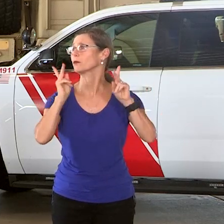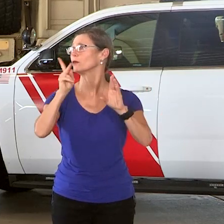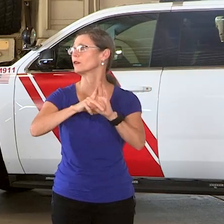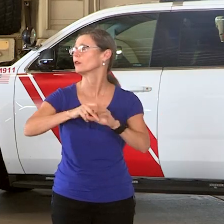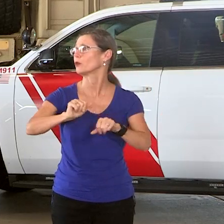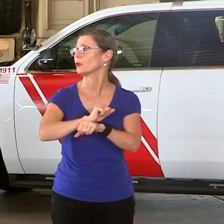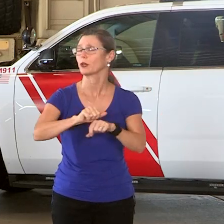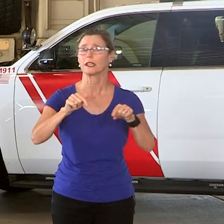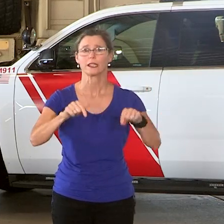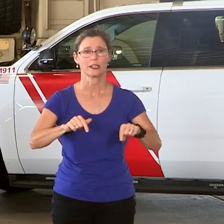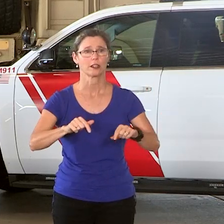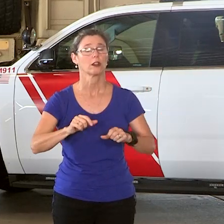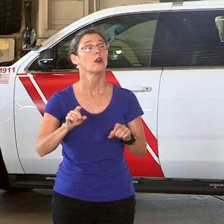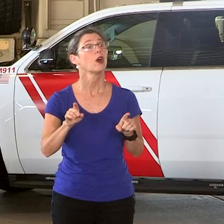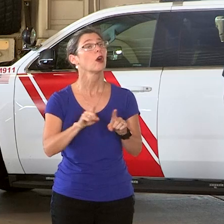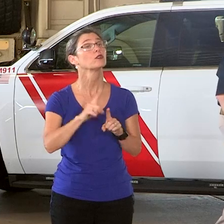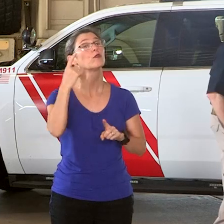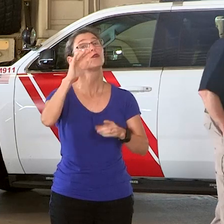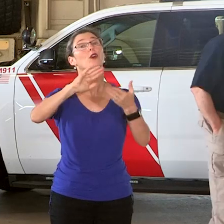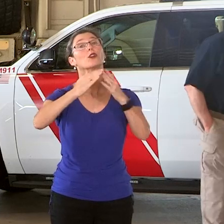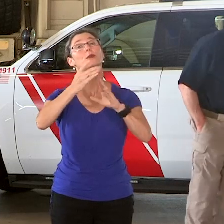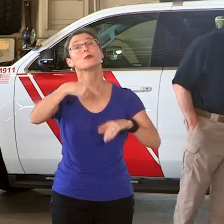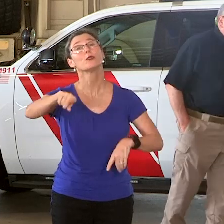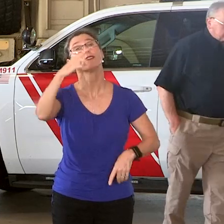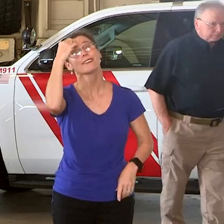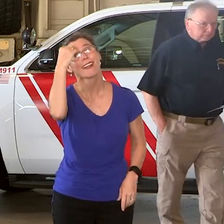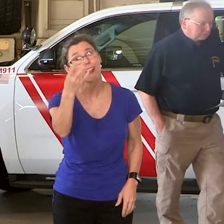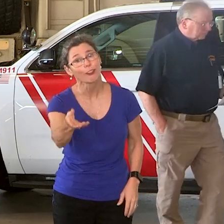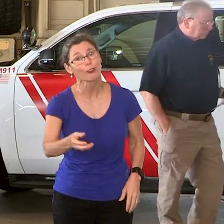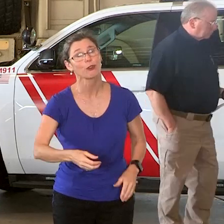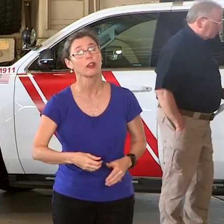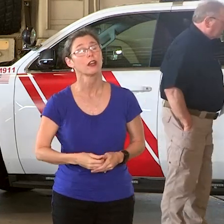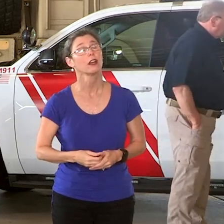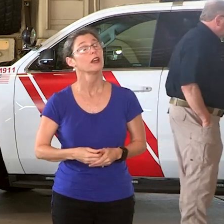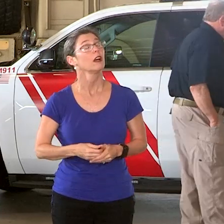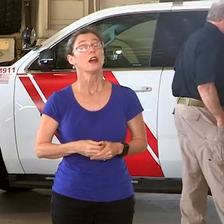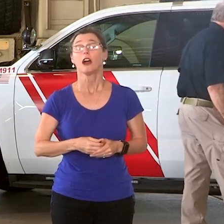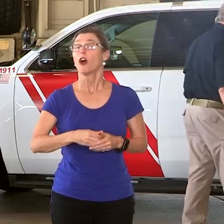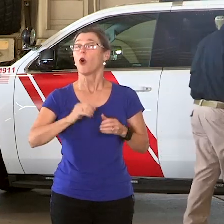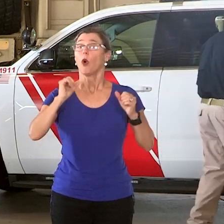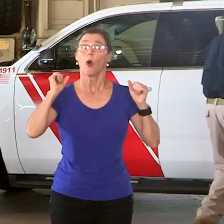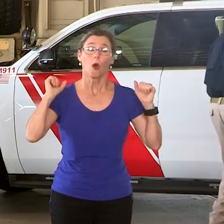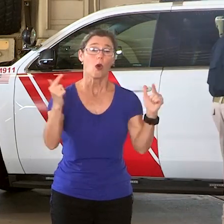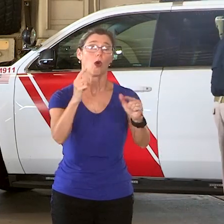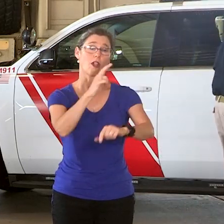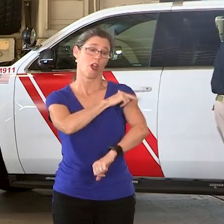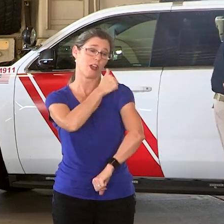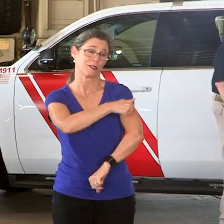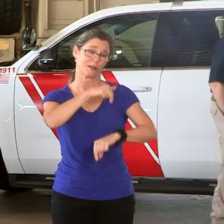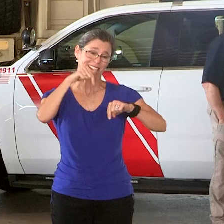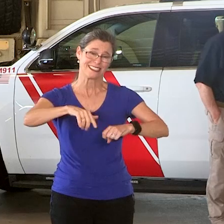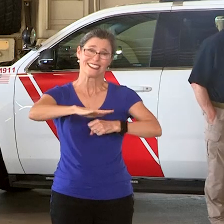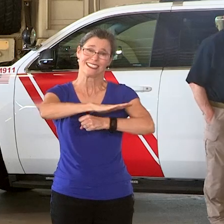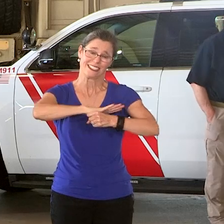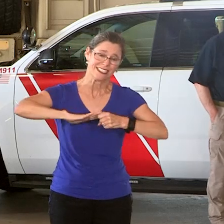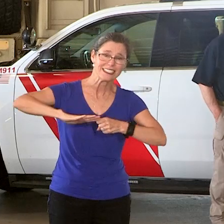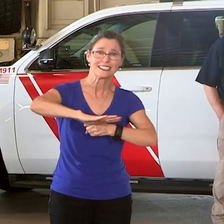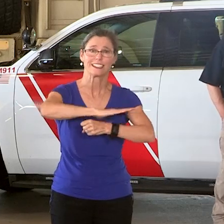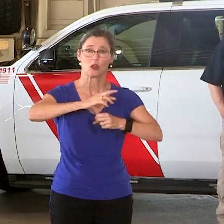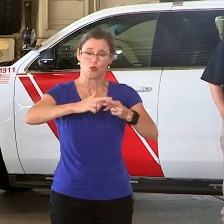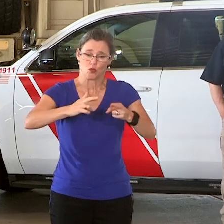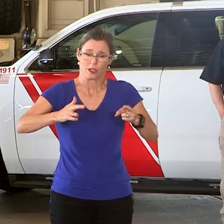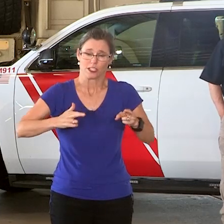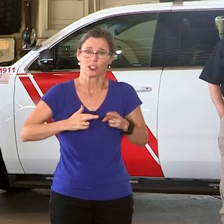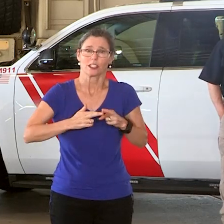just want to communicate to the community that all of the community hospitals in this region